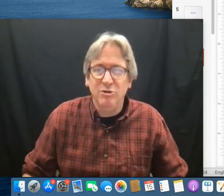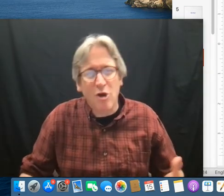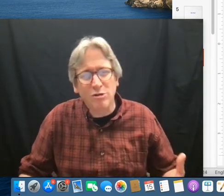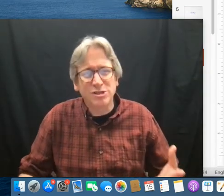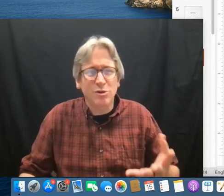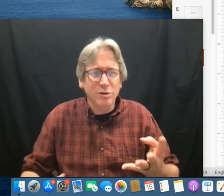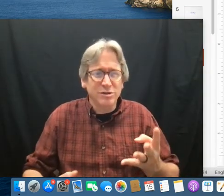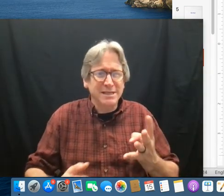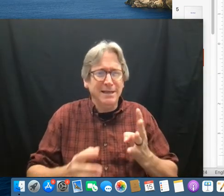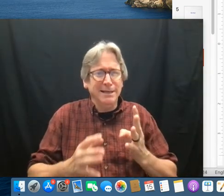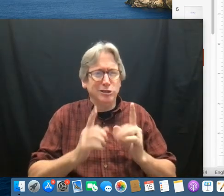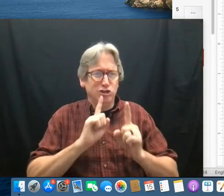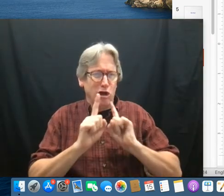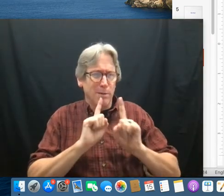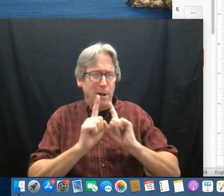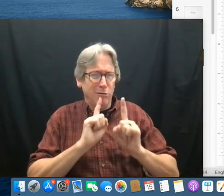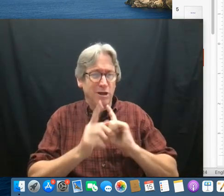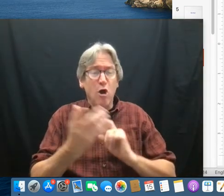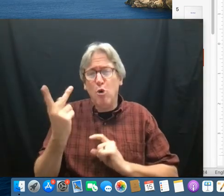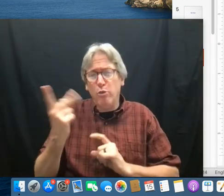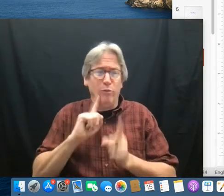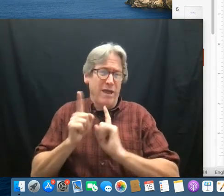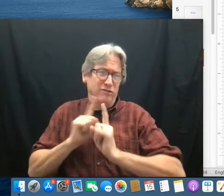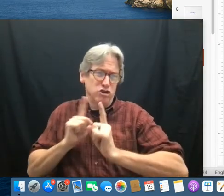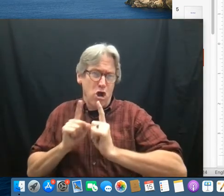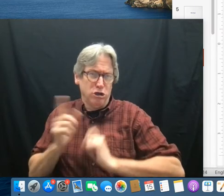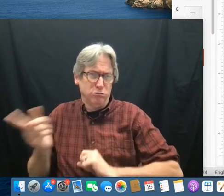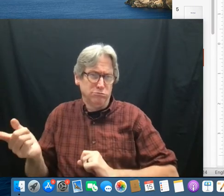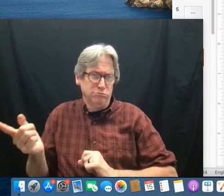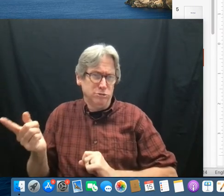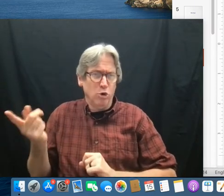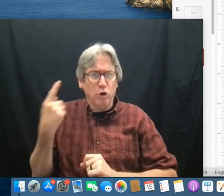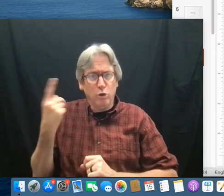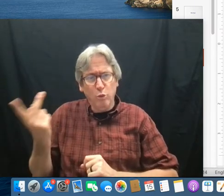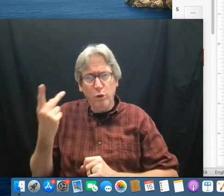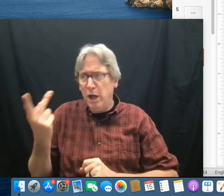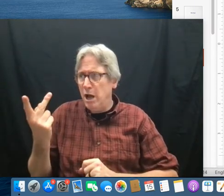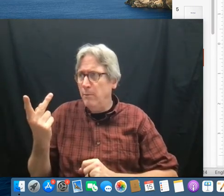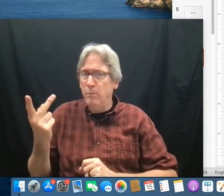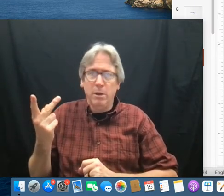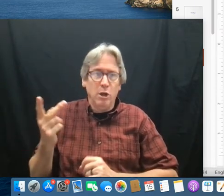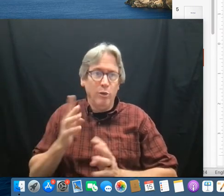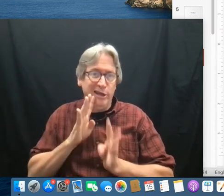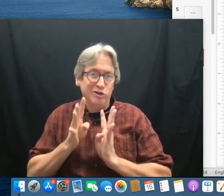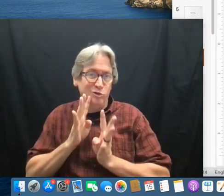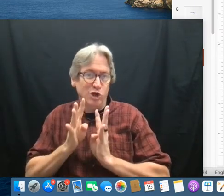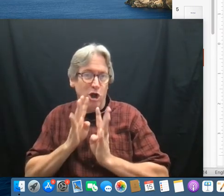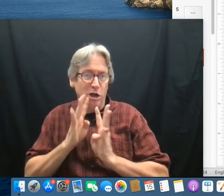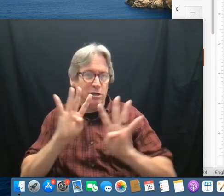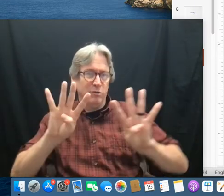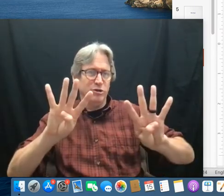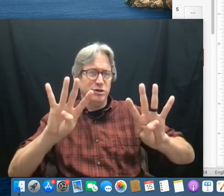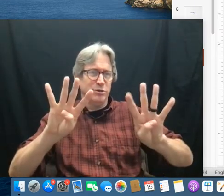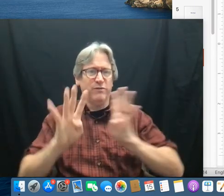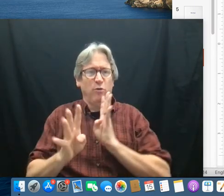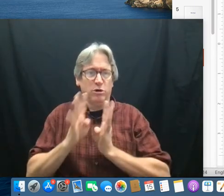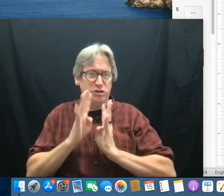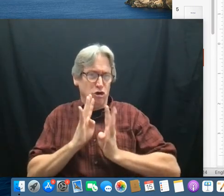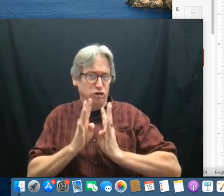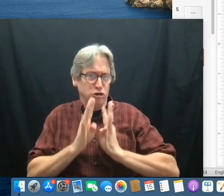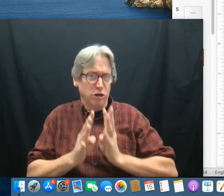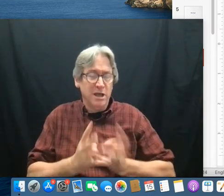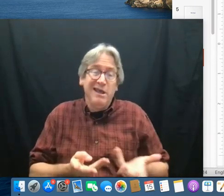You can also, you'll see talk about, oh, we have to talk. Or we need to talk. We usually do it with